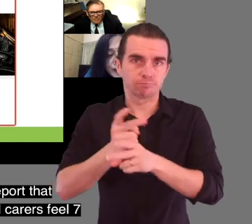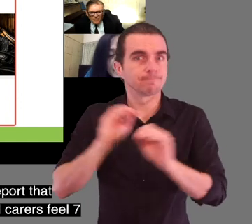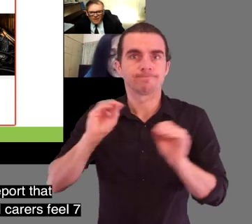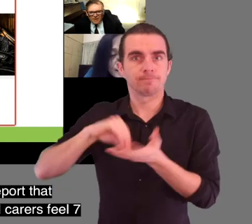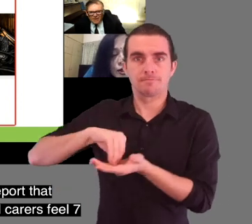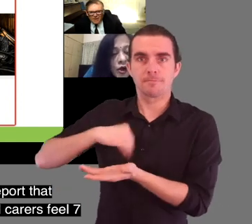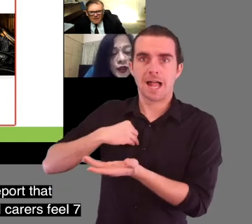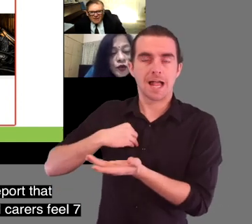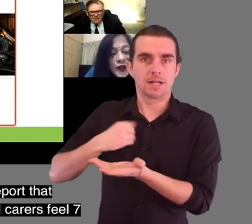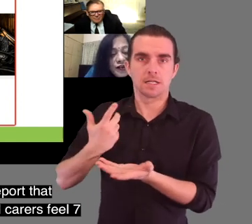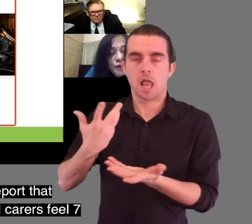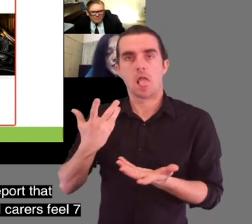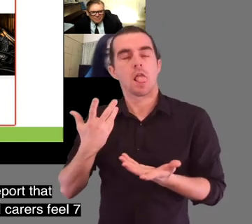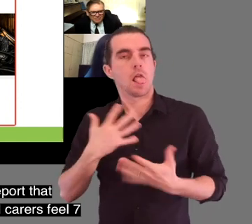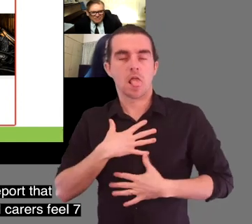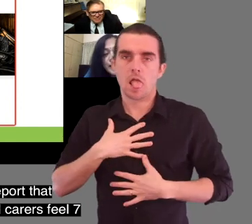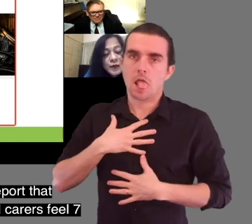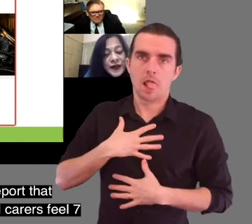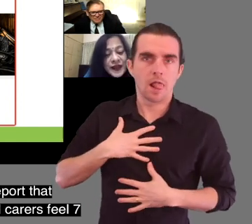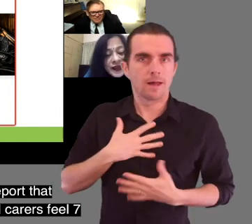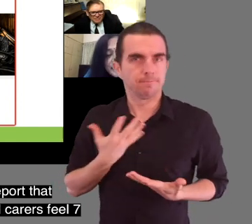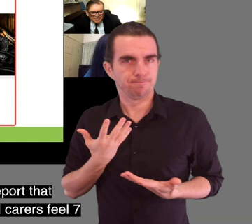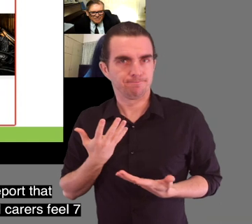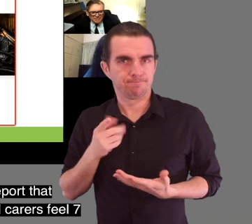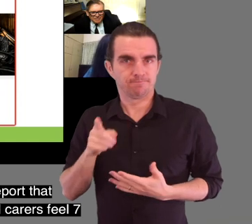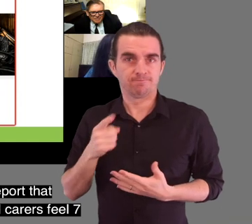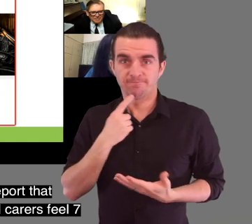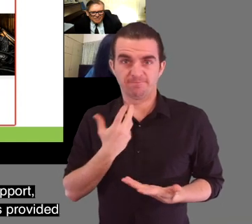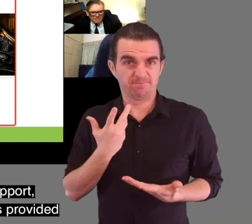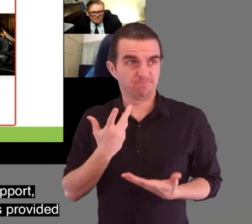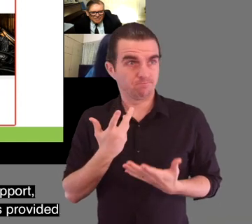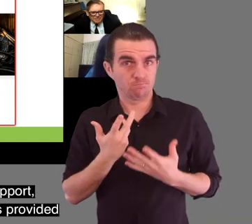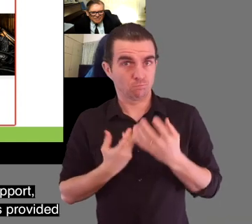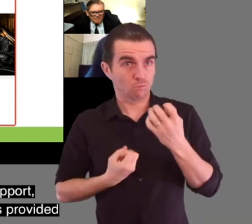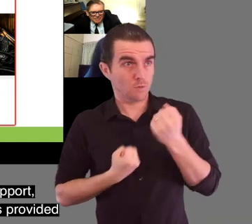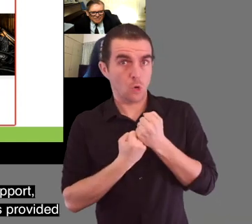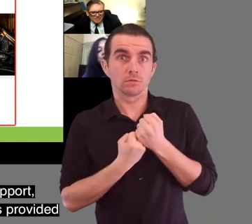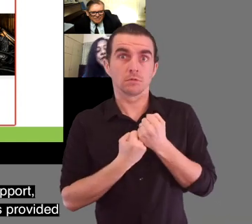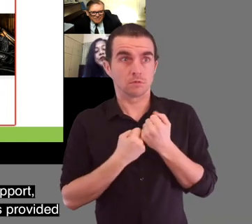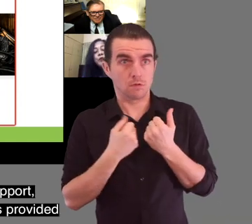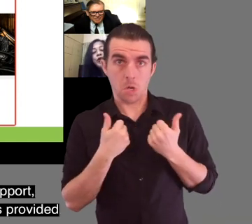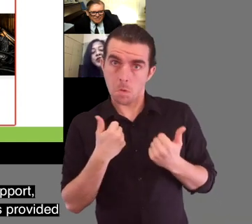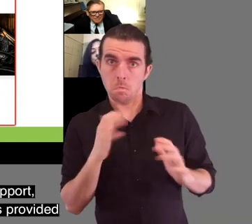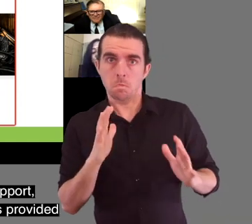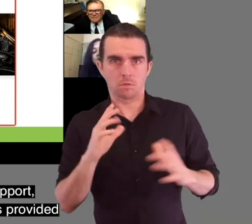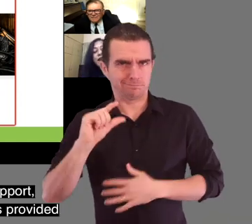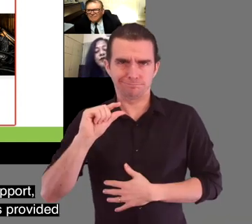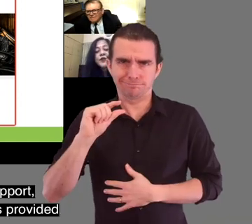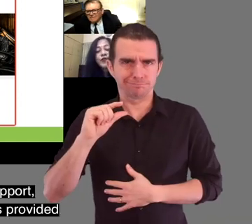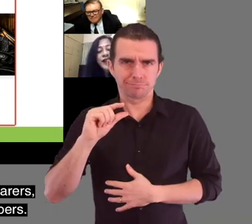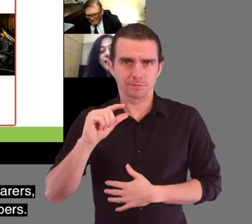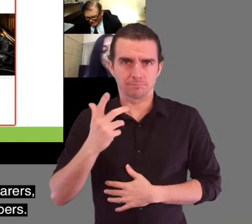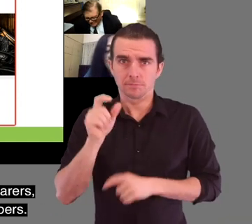showed that only 12% of unpaid carers feel they had enough support. So most of this care